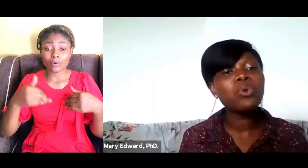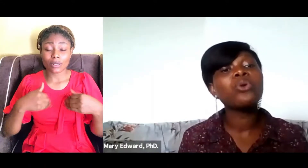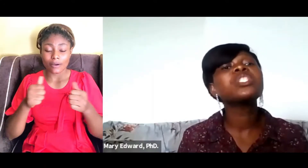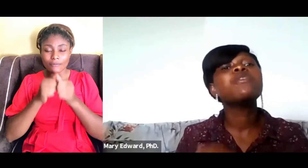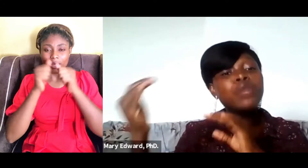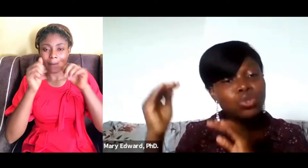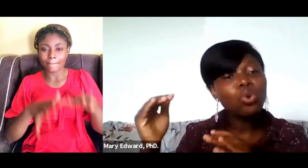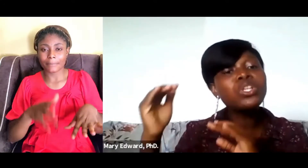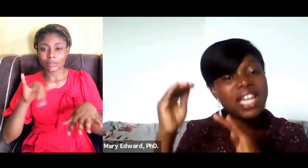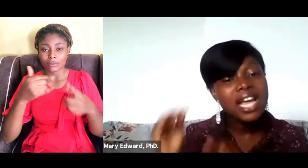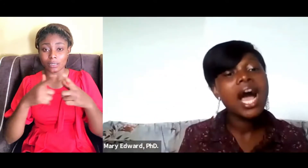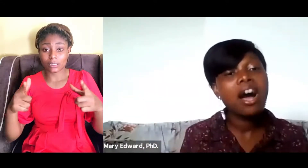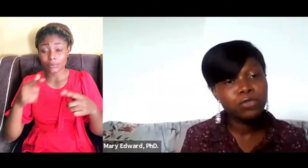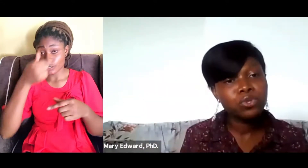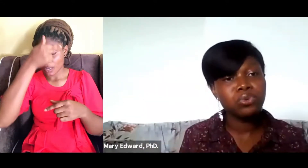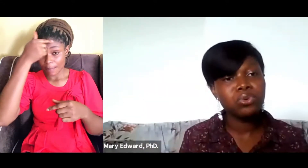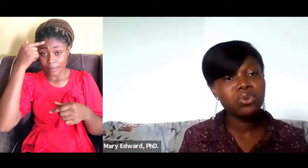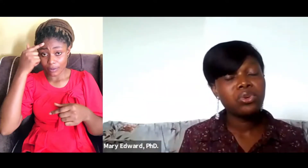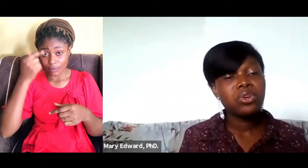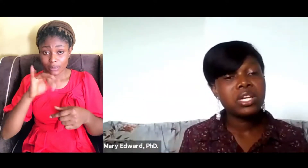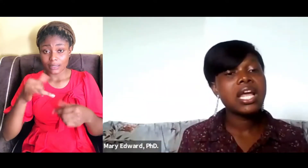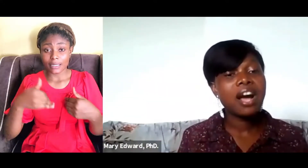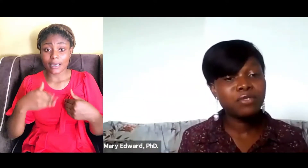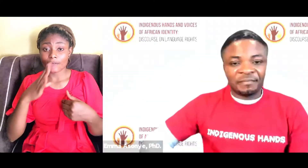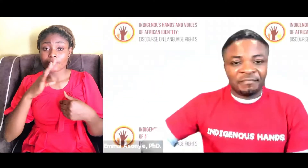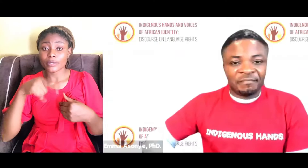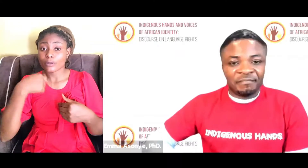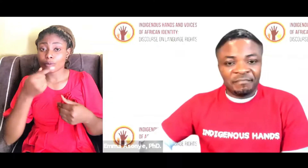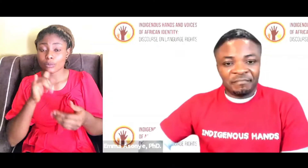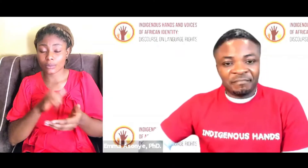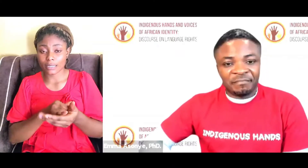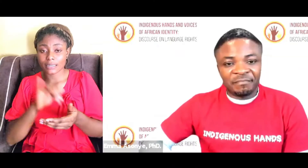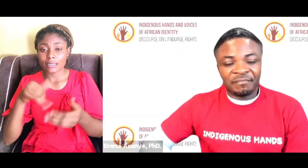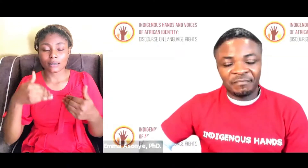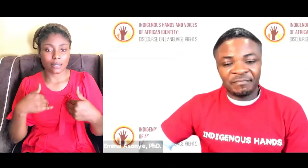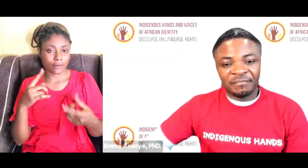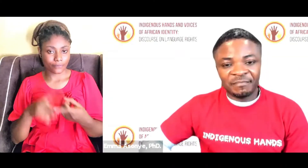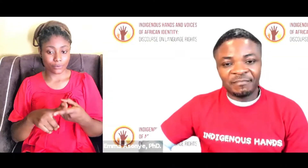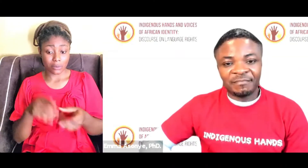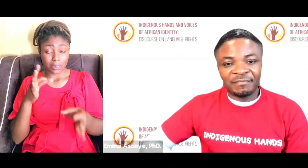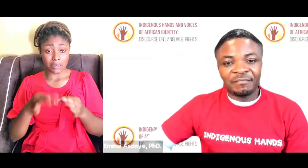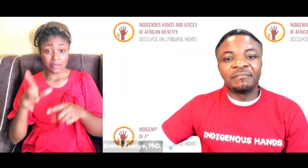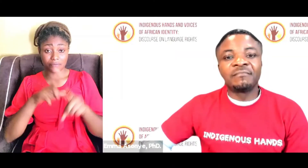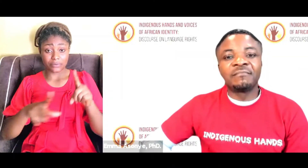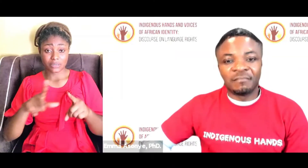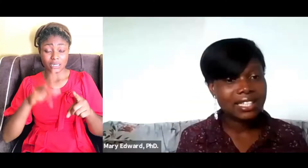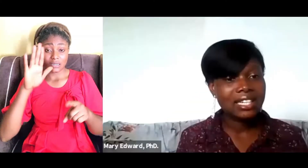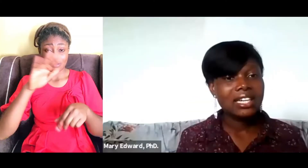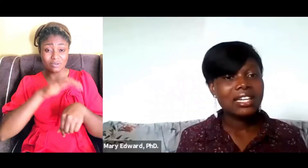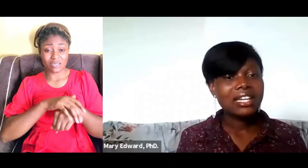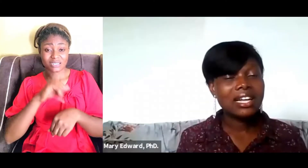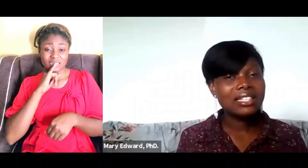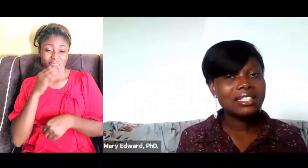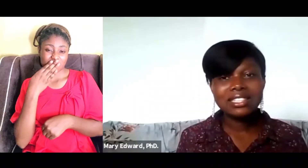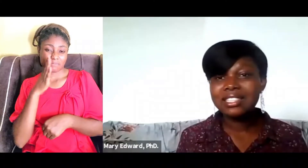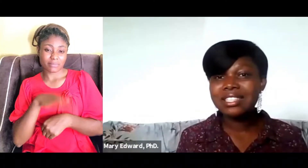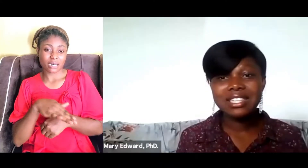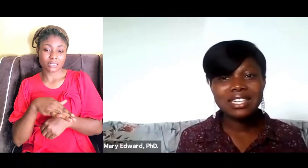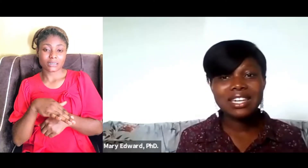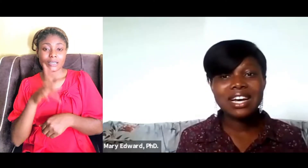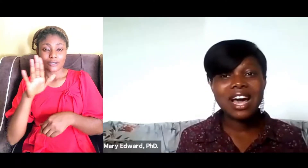languages just because they've been told they have to. They have to, that if you sign, your English is even bad.